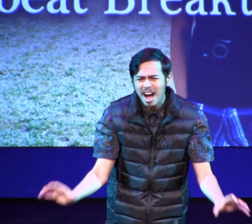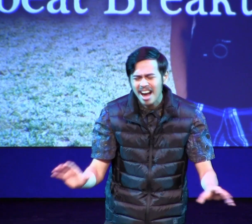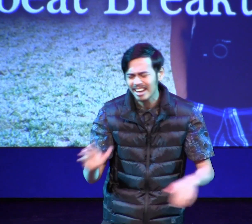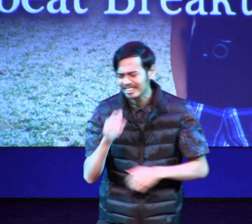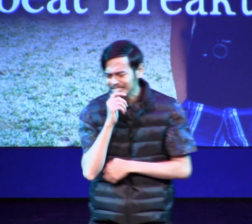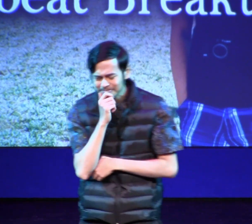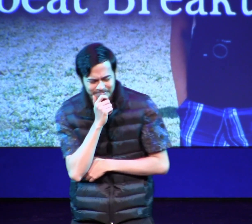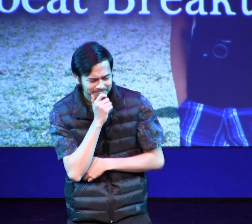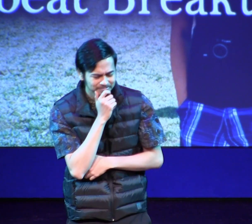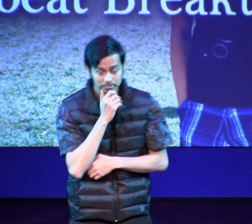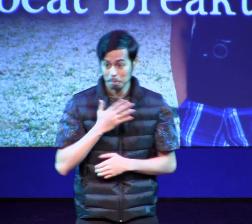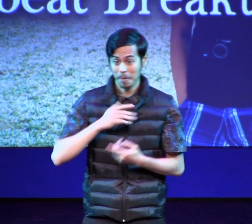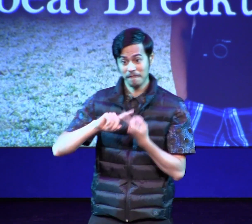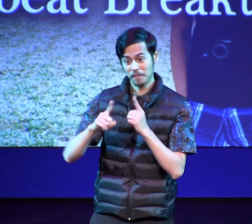However, I didn't want to go to the camp and not learn a thing.